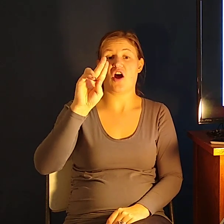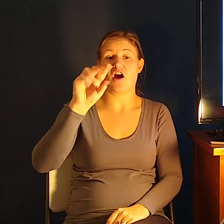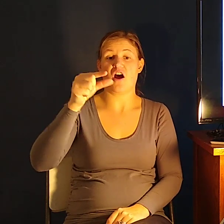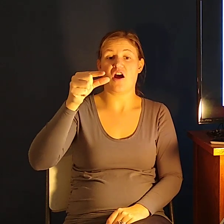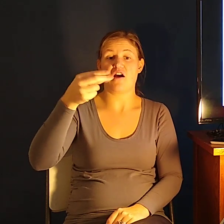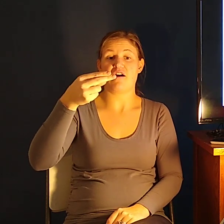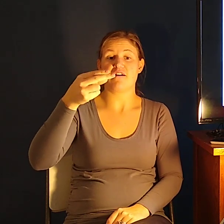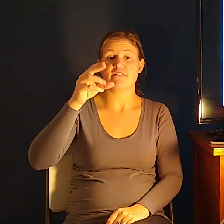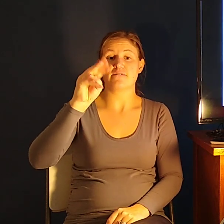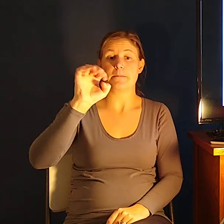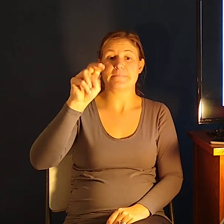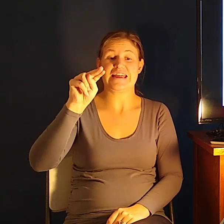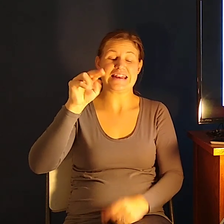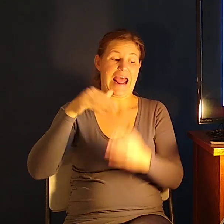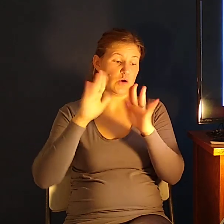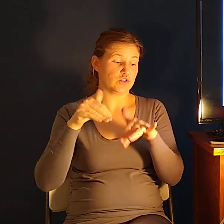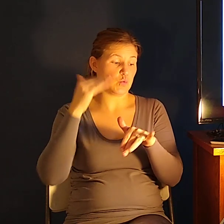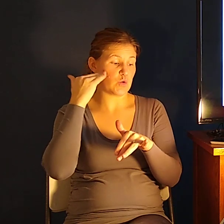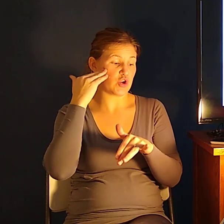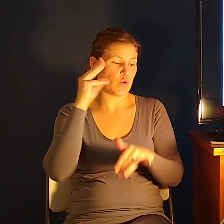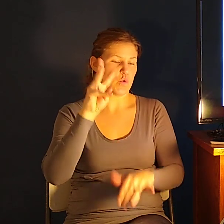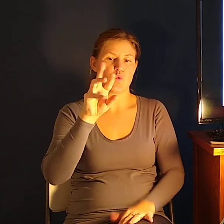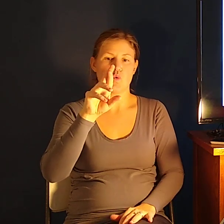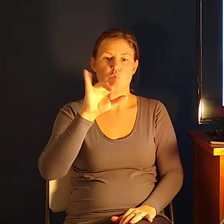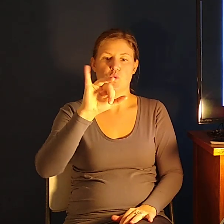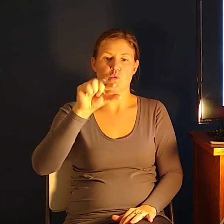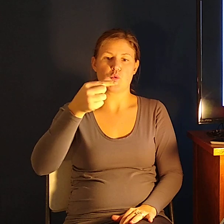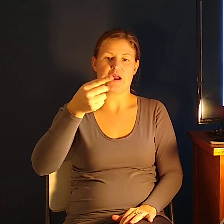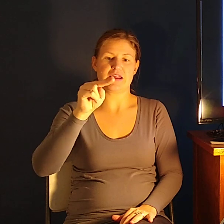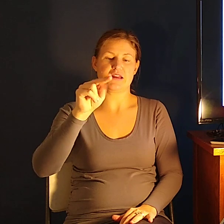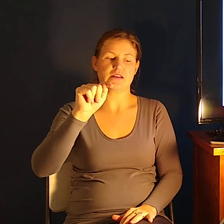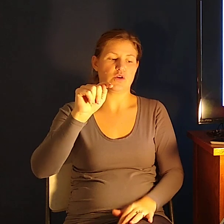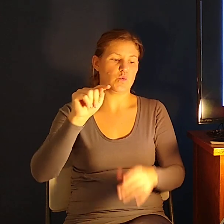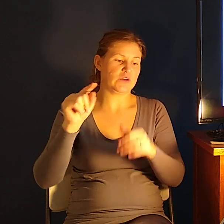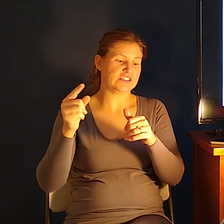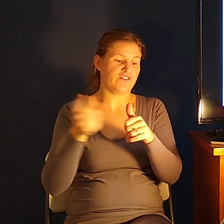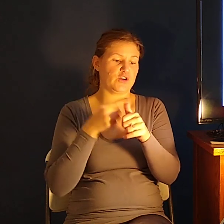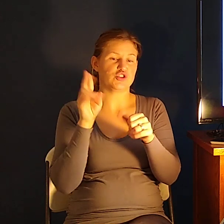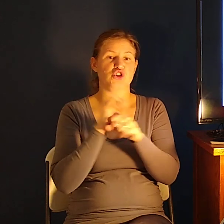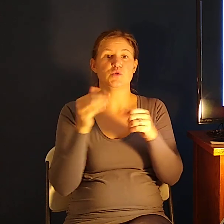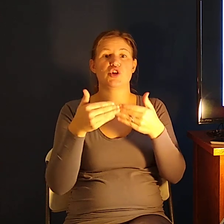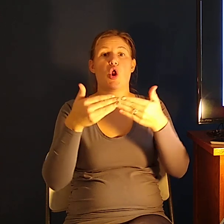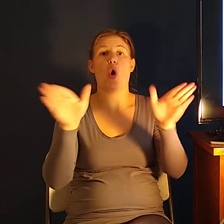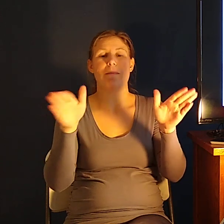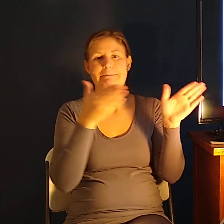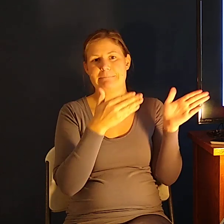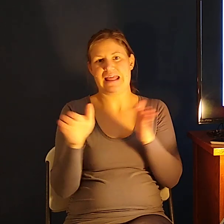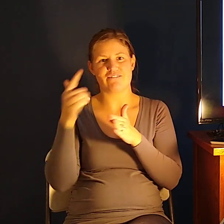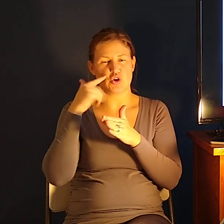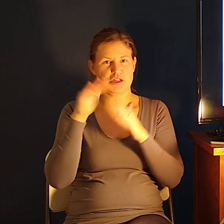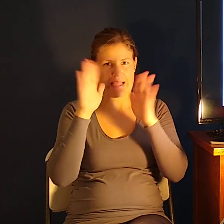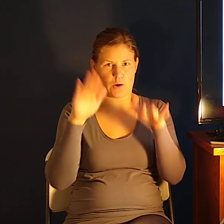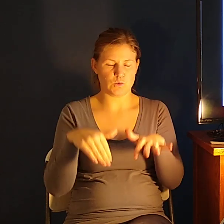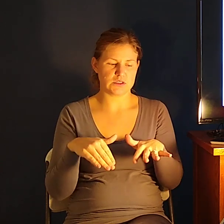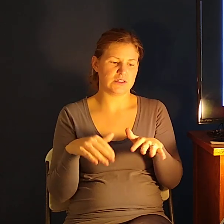we note that Wright was among the first to use open plan in its houses. He starts to break with